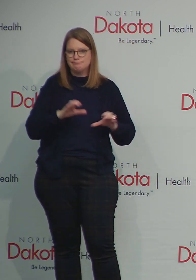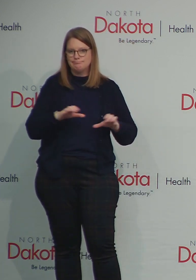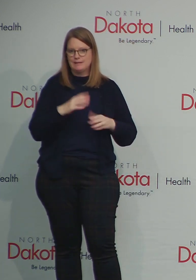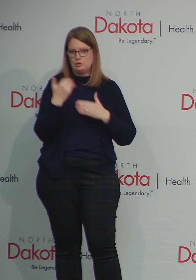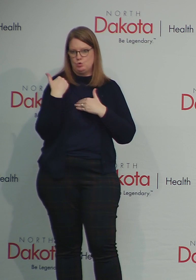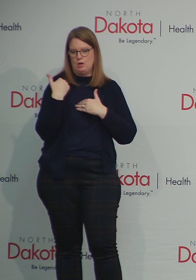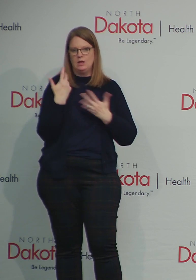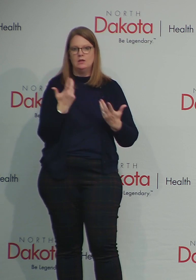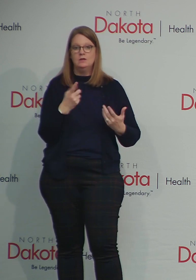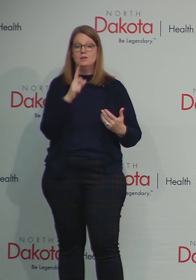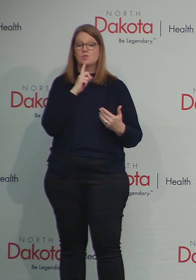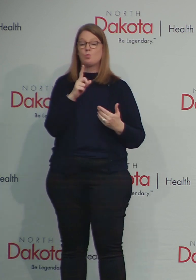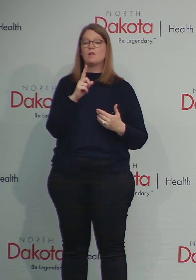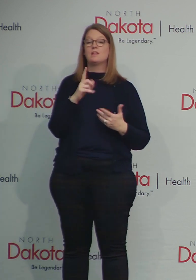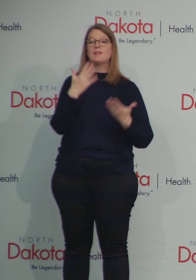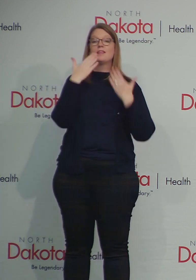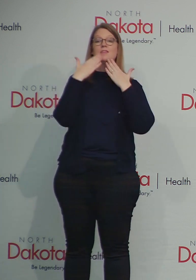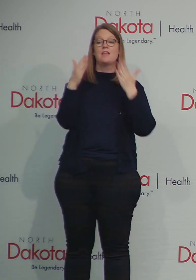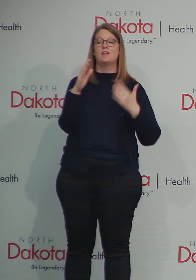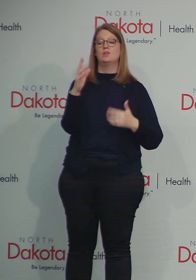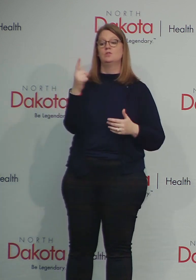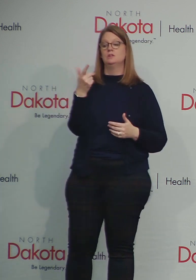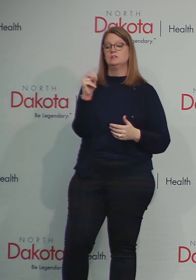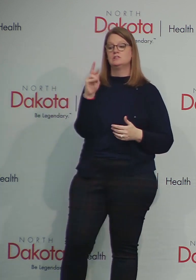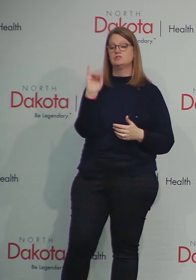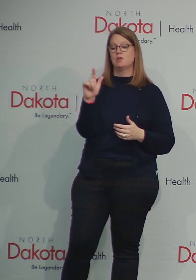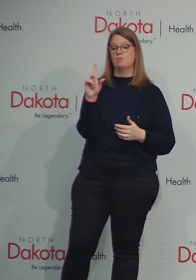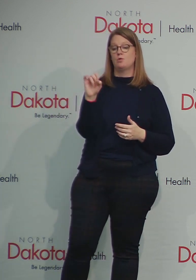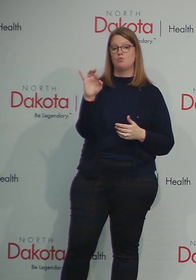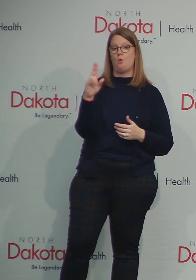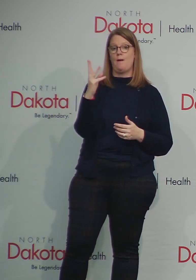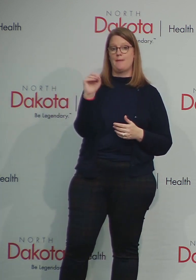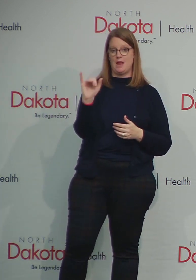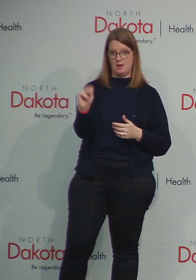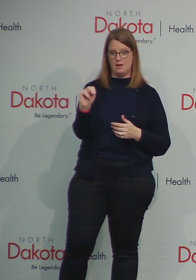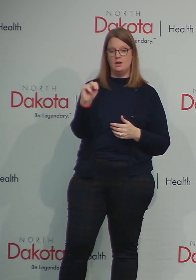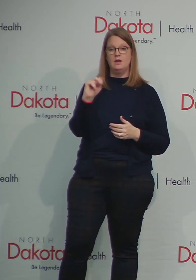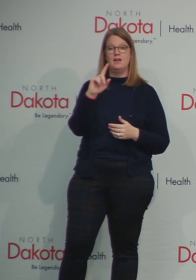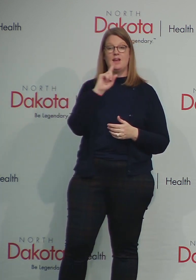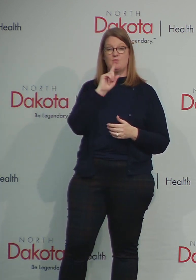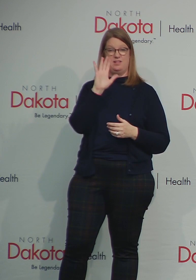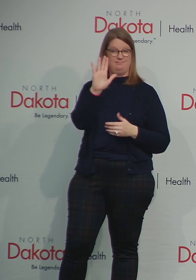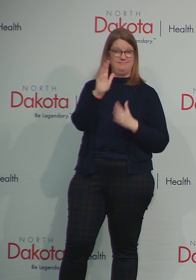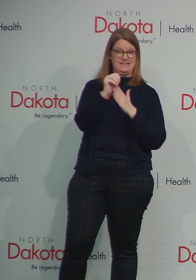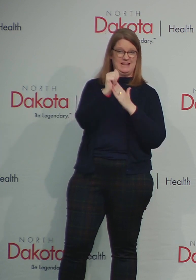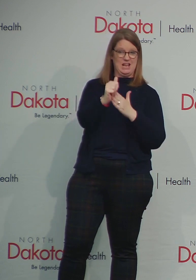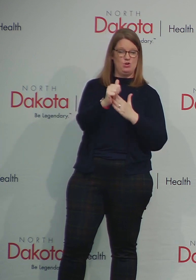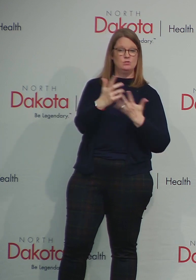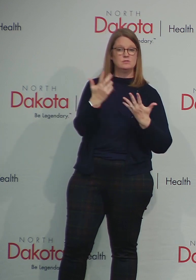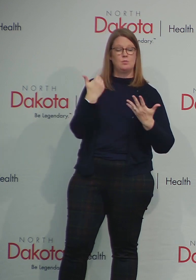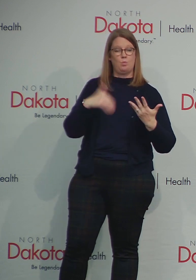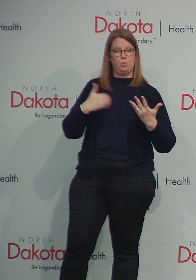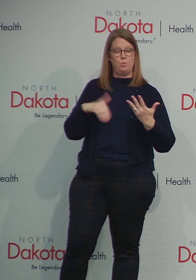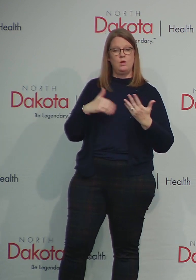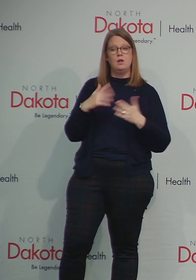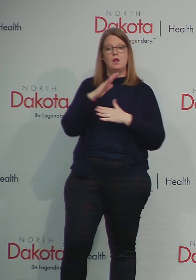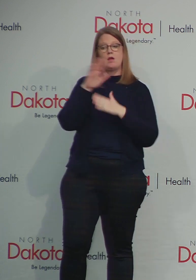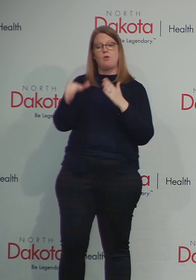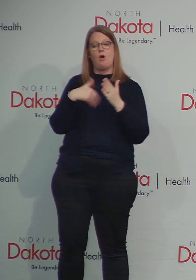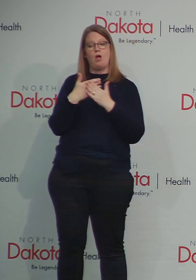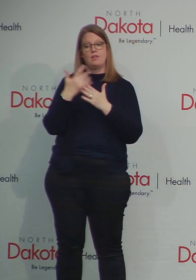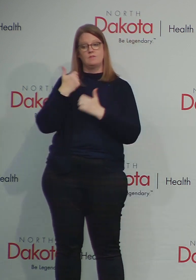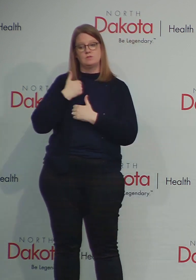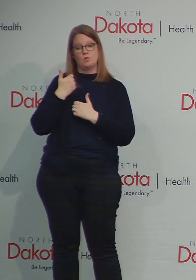in North Dakota, I want to thank General Dorman and his great team of leaders, and I want to thank all of